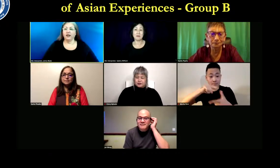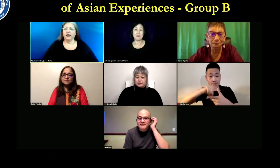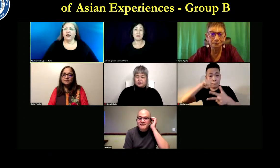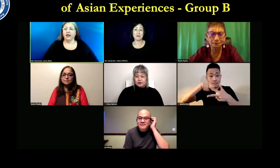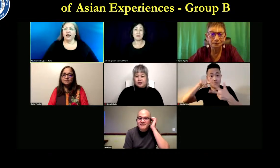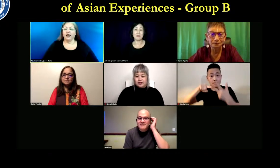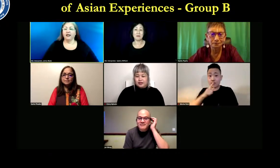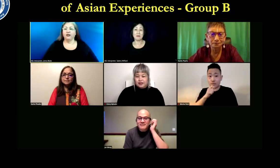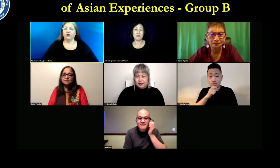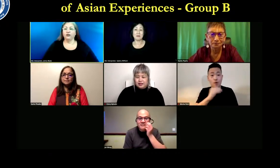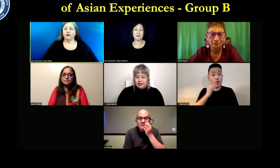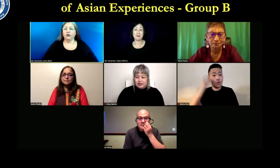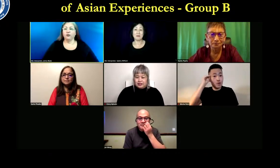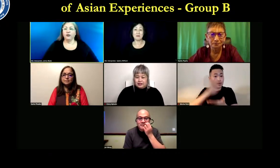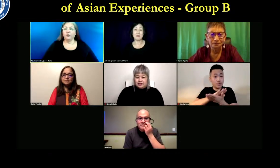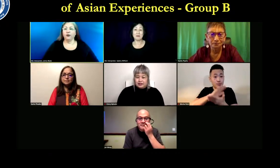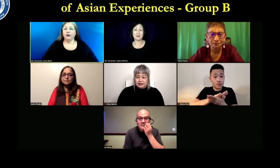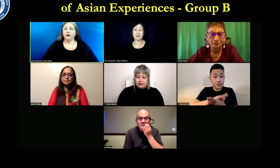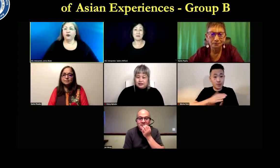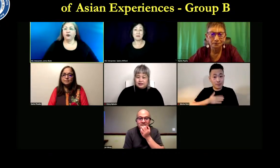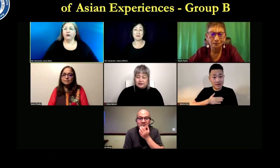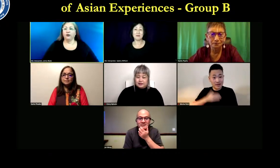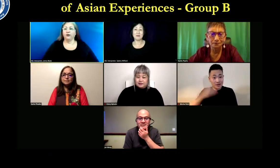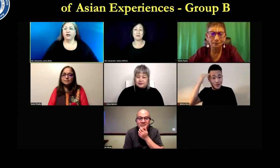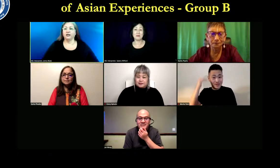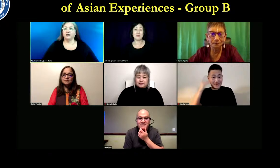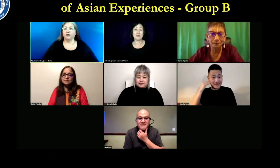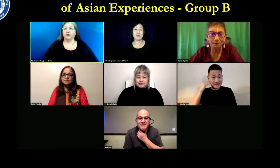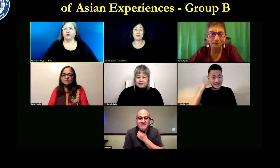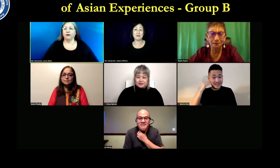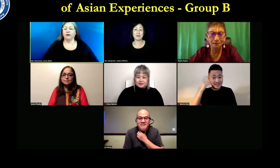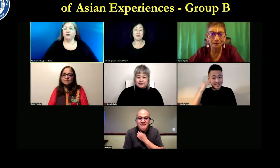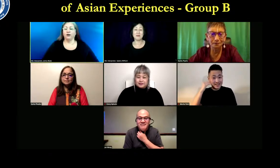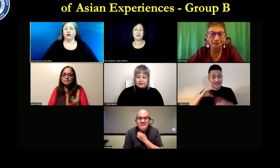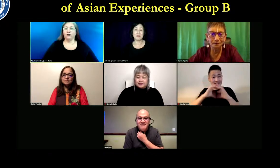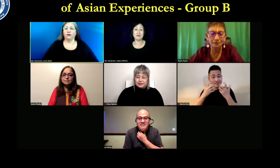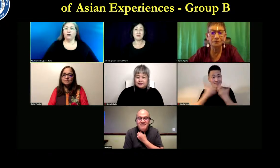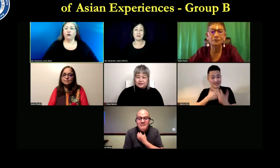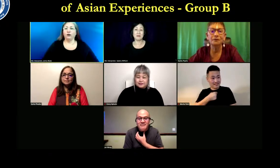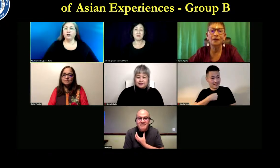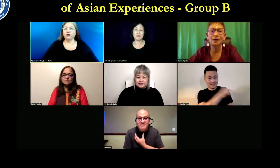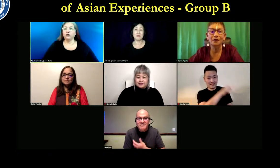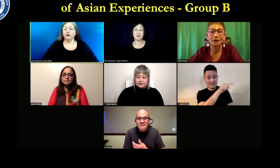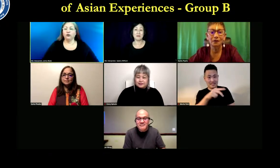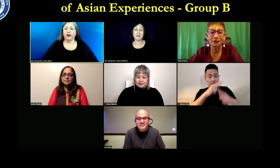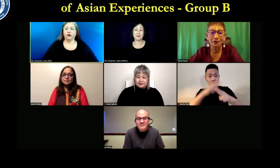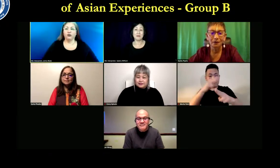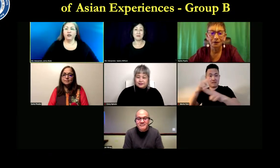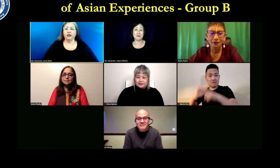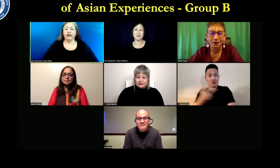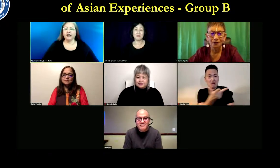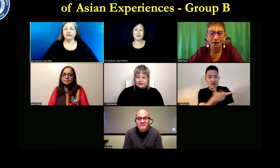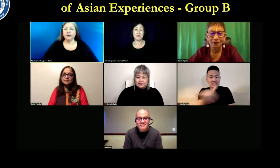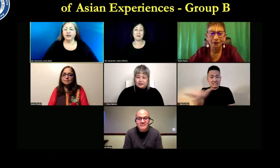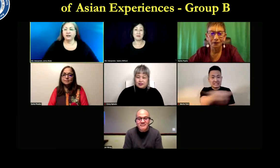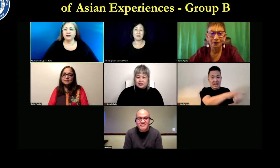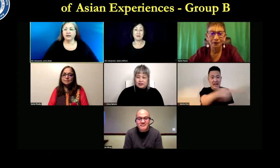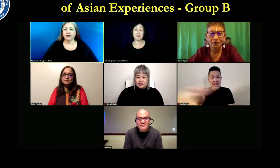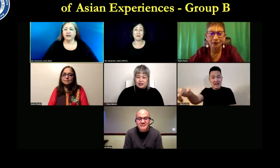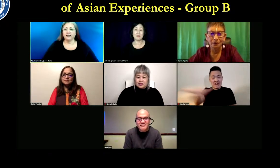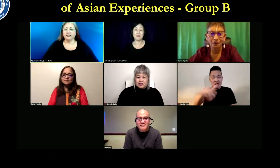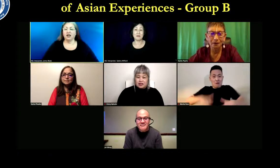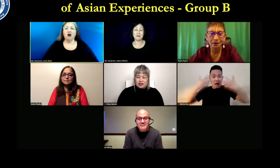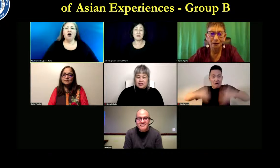Korean. And those three people was, you know, Ohlone School, my Korean